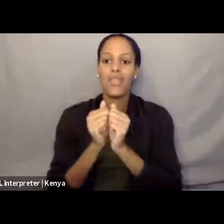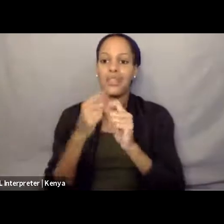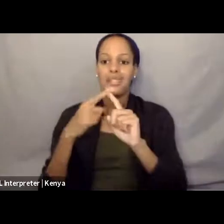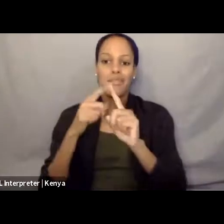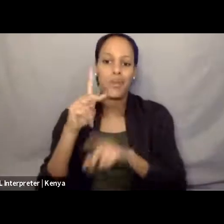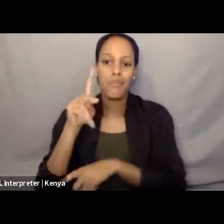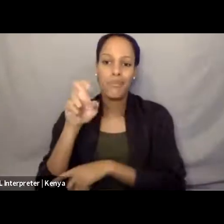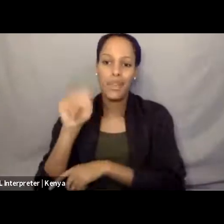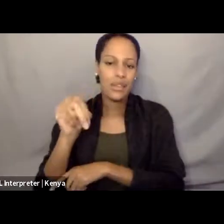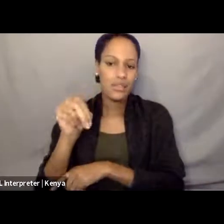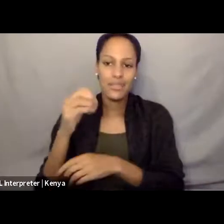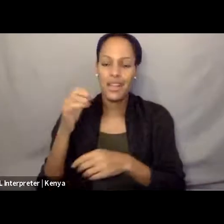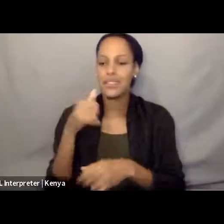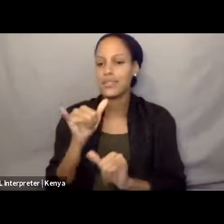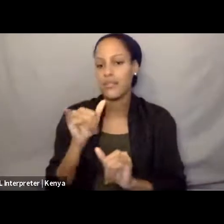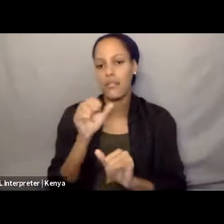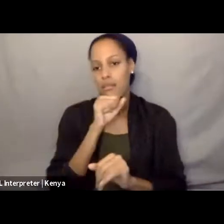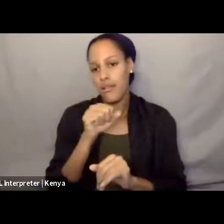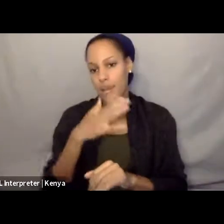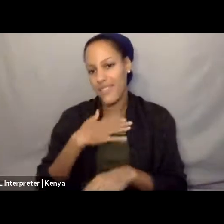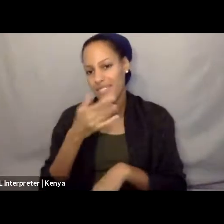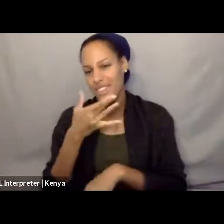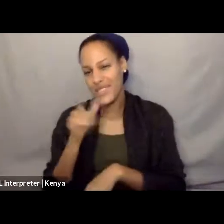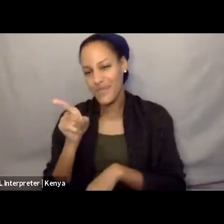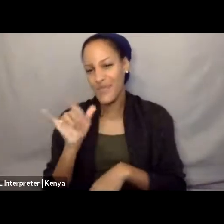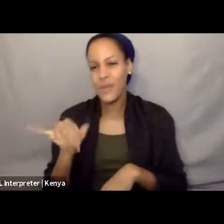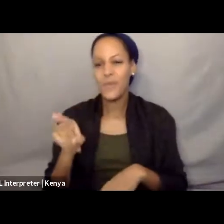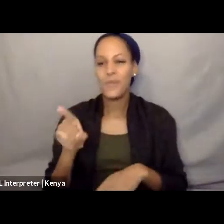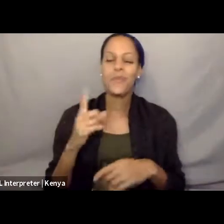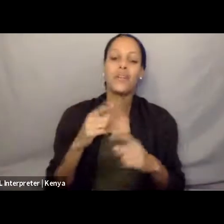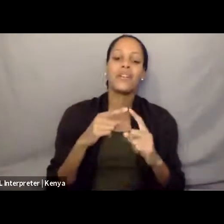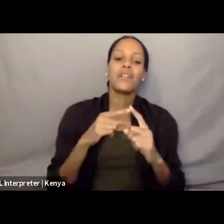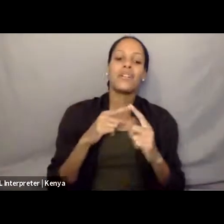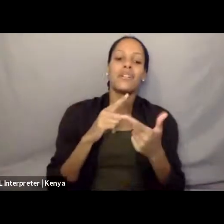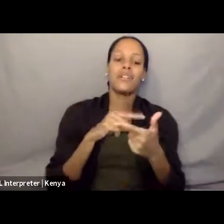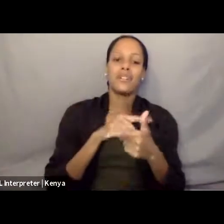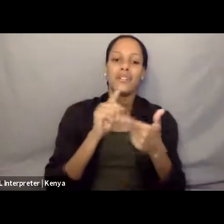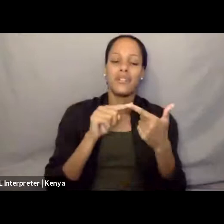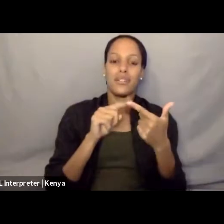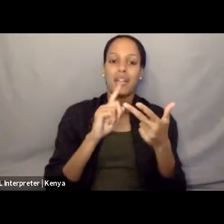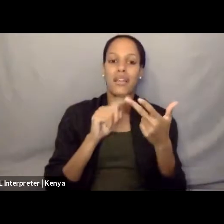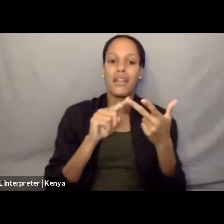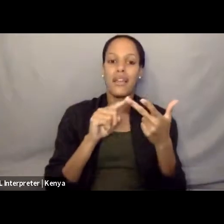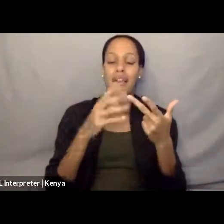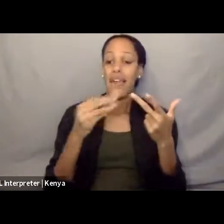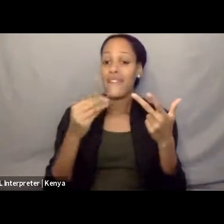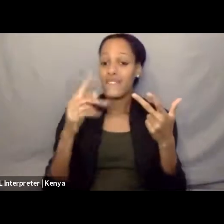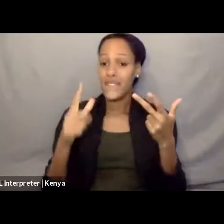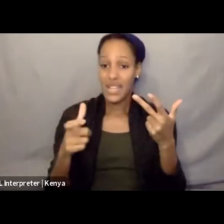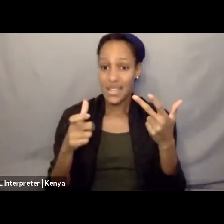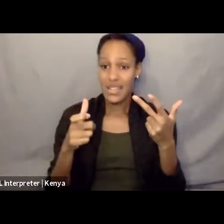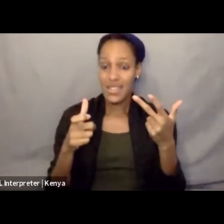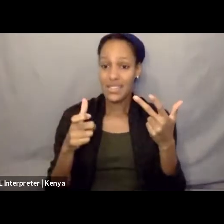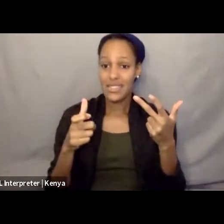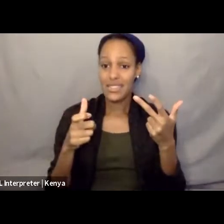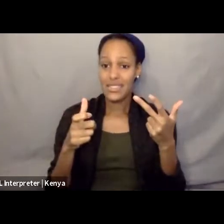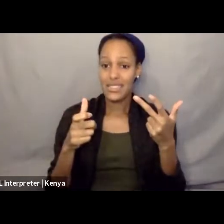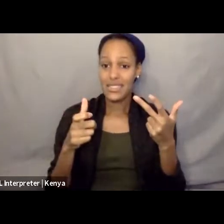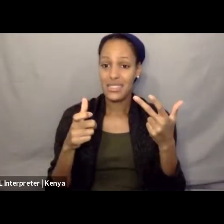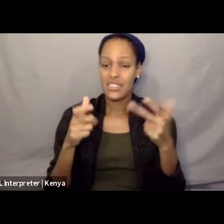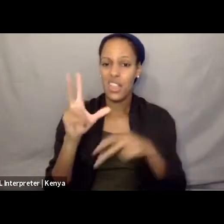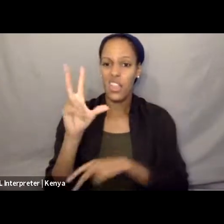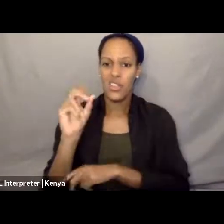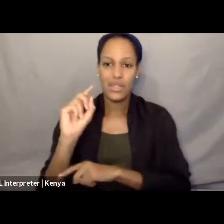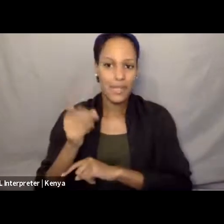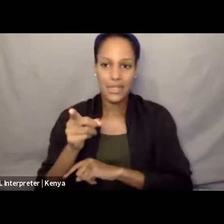of pen, which I still love, my favorite pen. And write them quickly. So I gave myself, I put a timer on 30